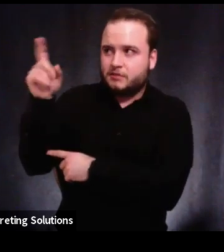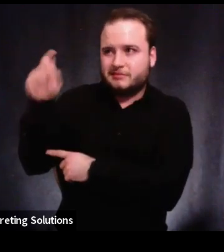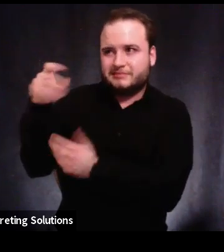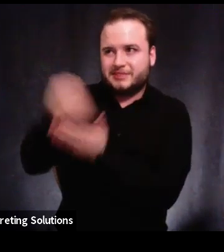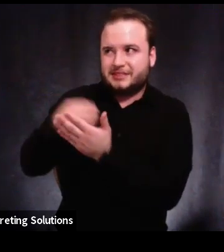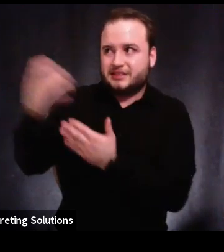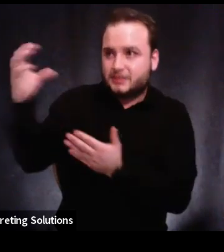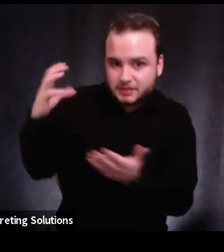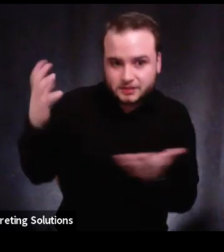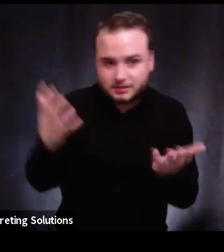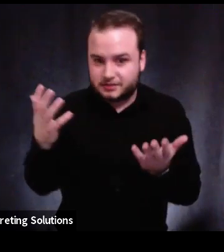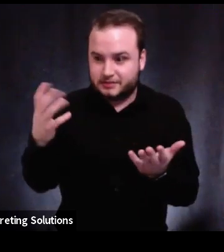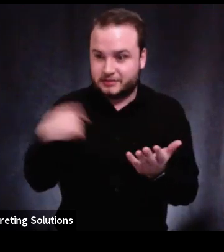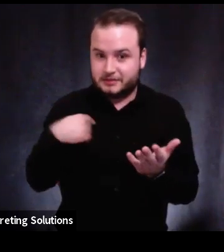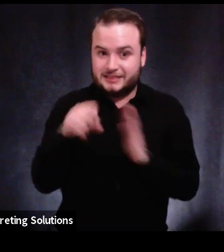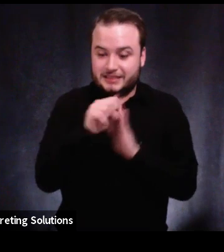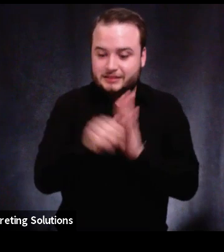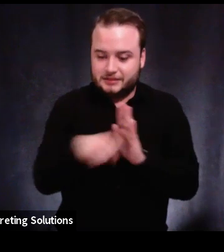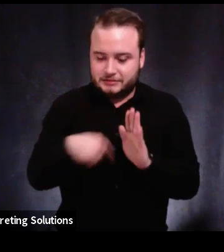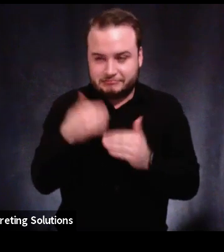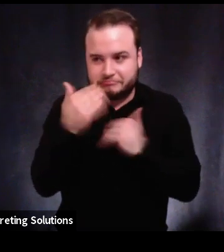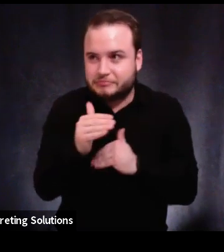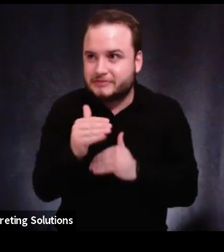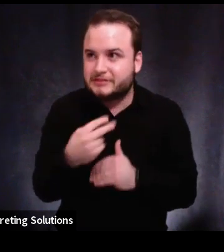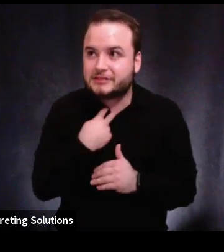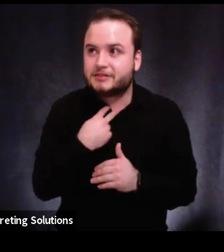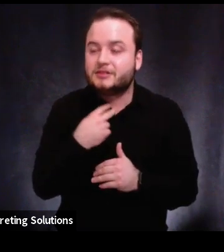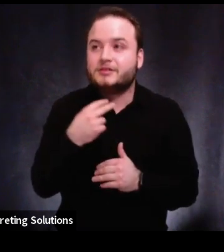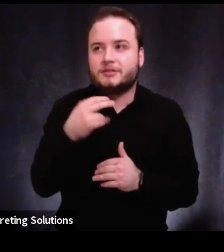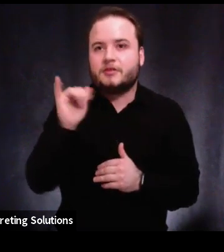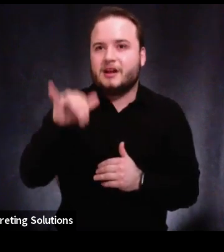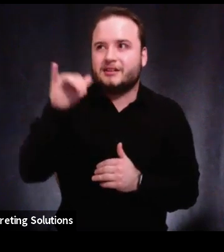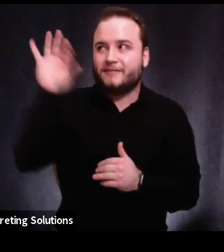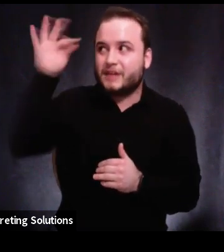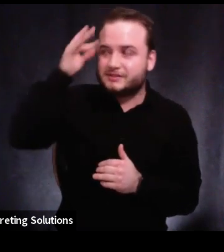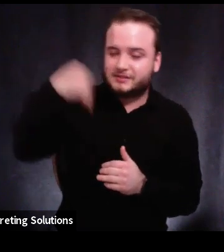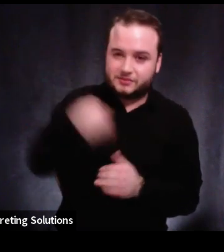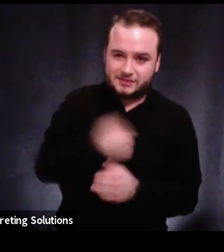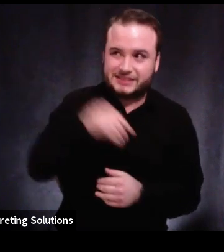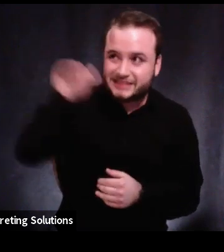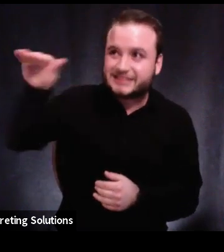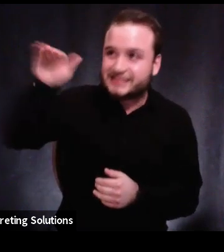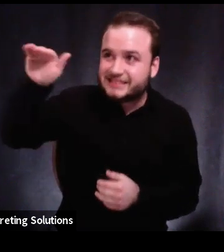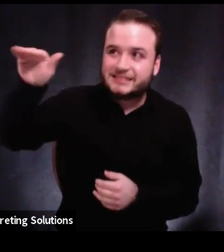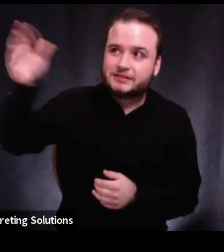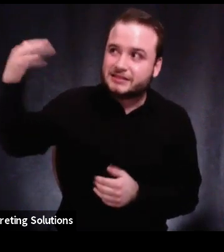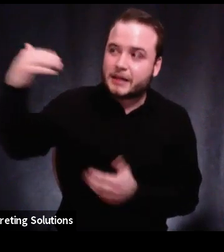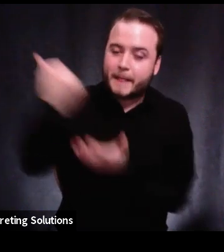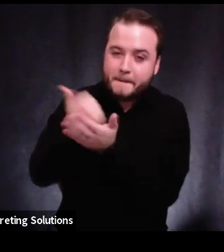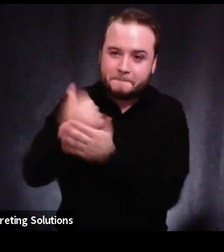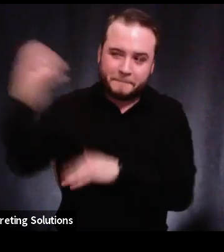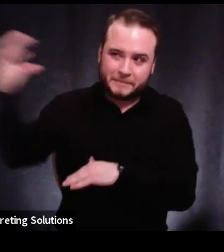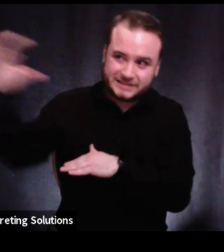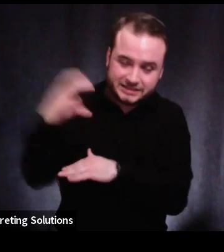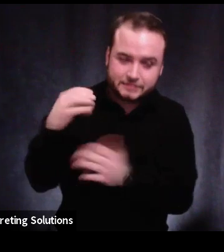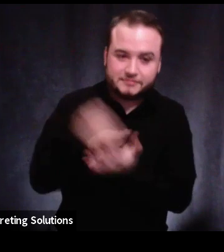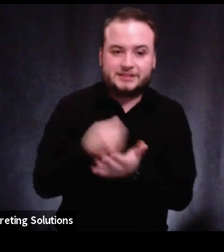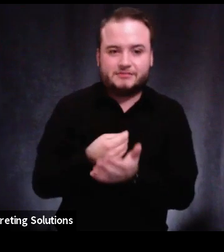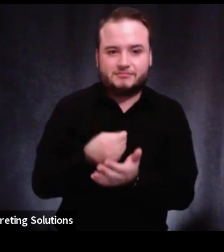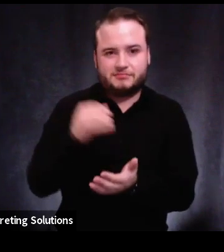is an urgent federal priority that at least our delegation is well aware of. Thanks for making yourselves available